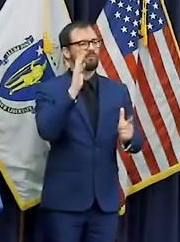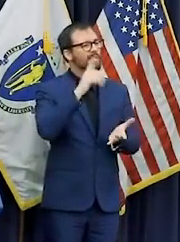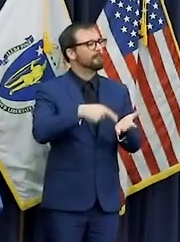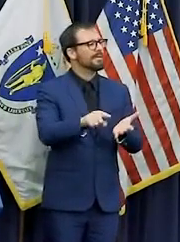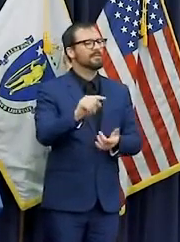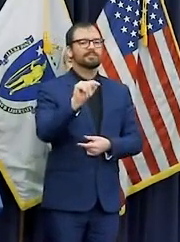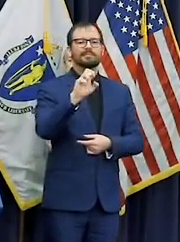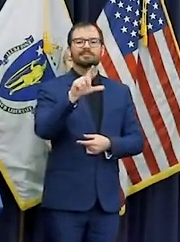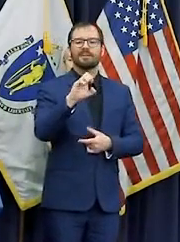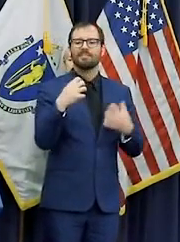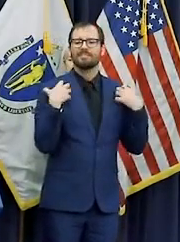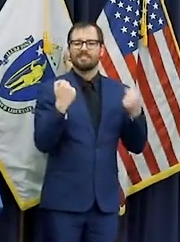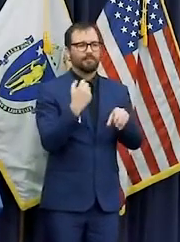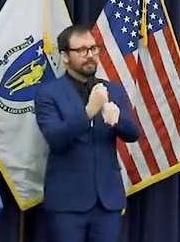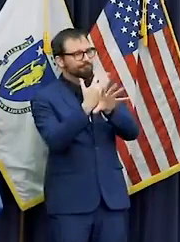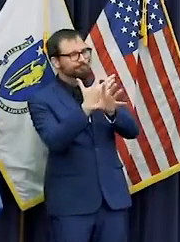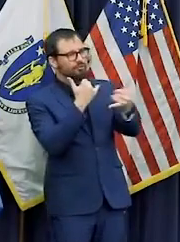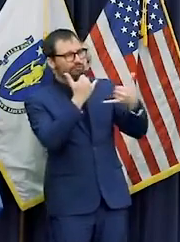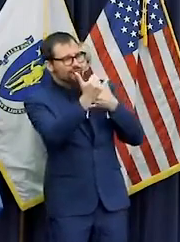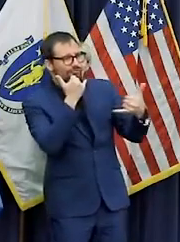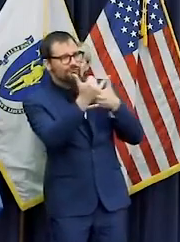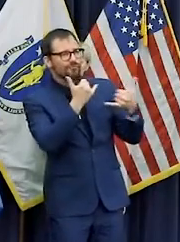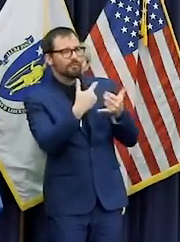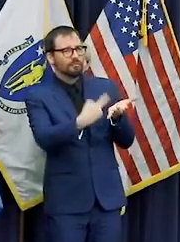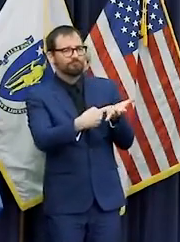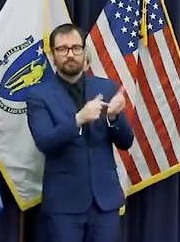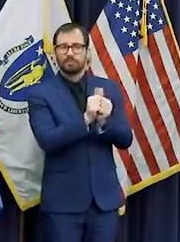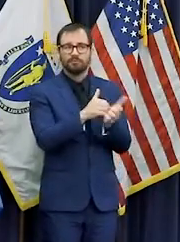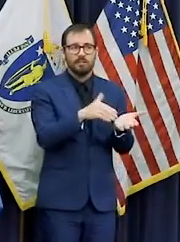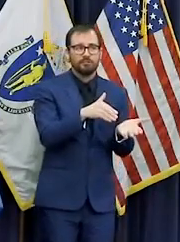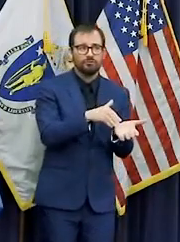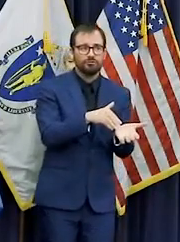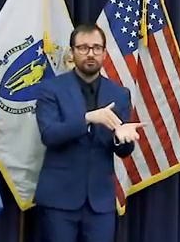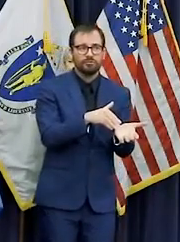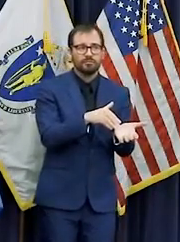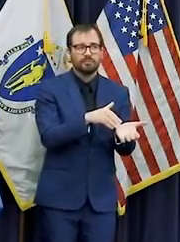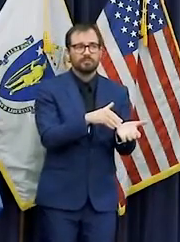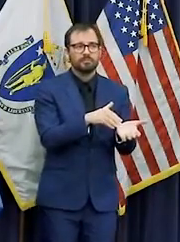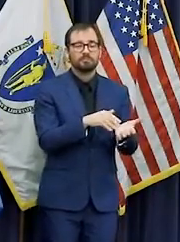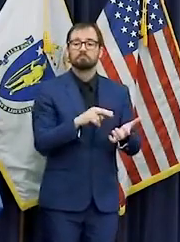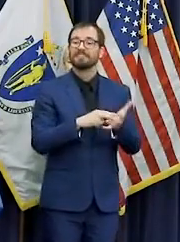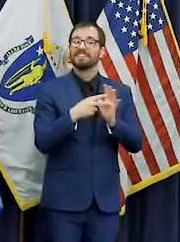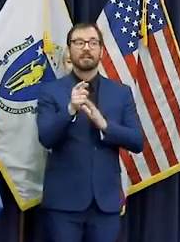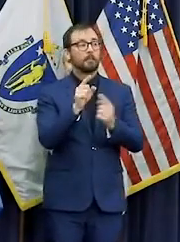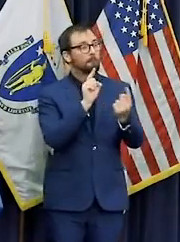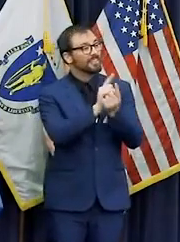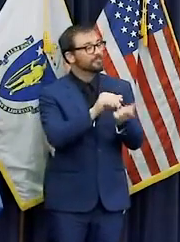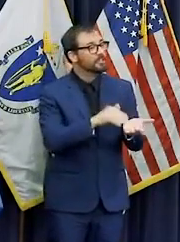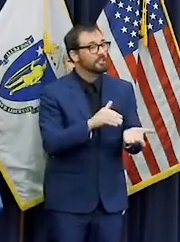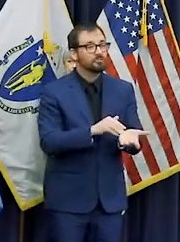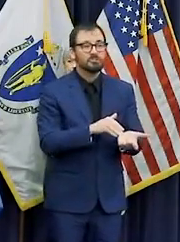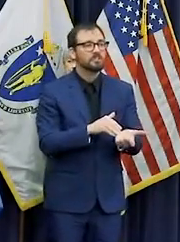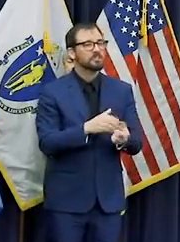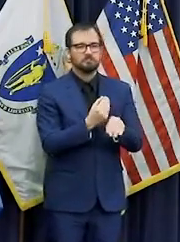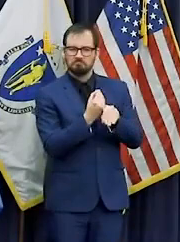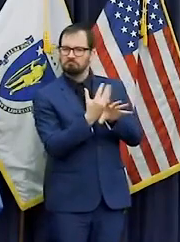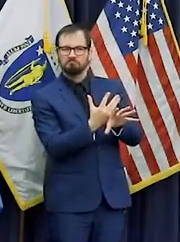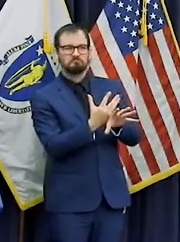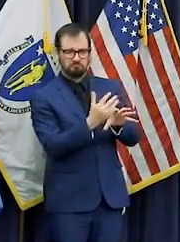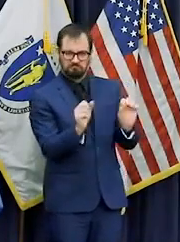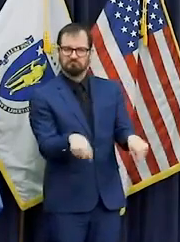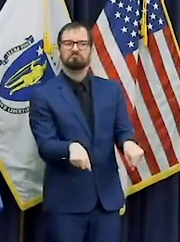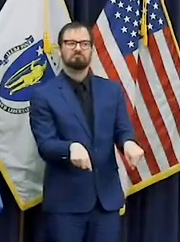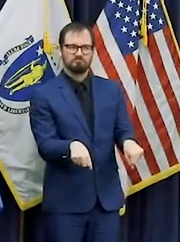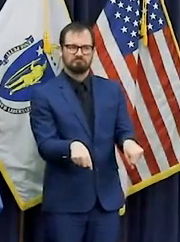you and your clinician from unwanted and unnecessary physical contact. For businesses, we are publishing